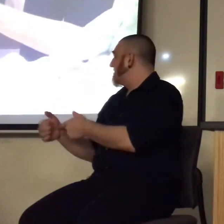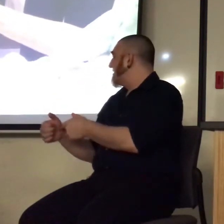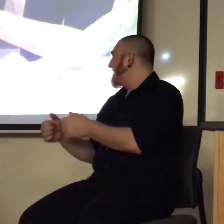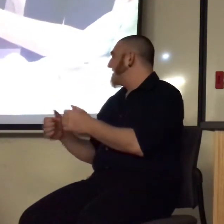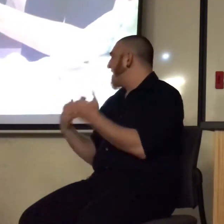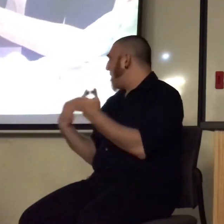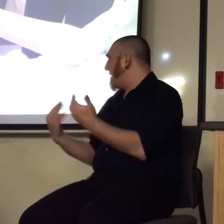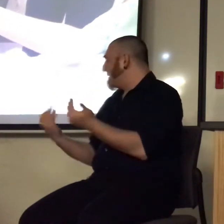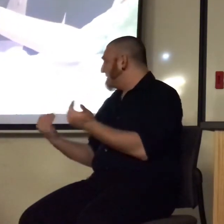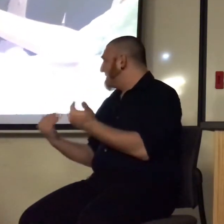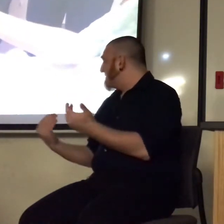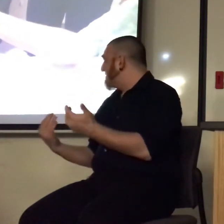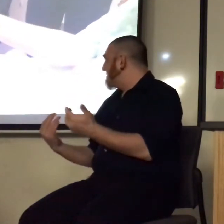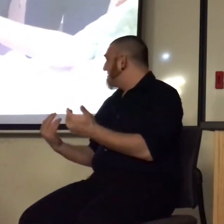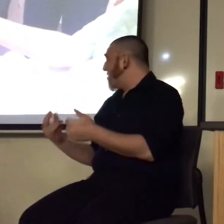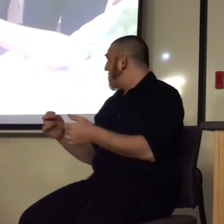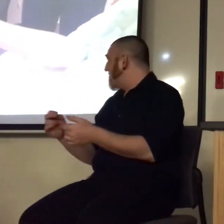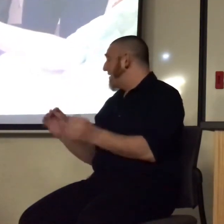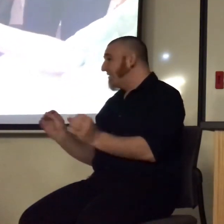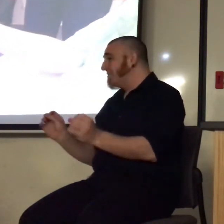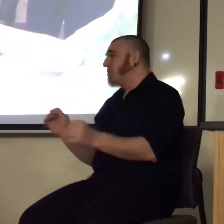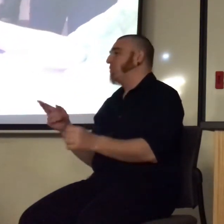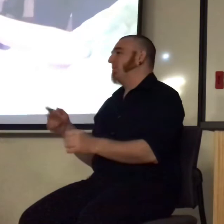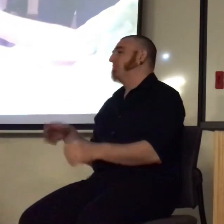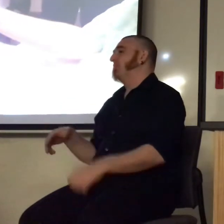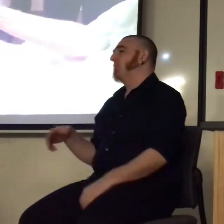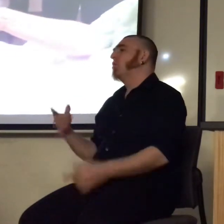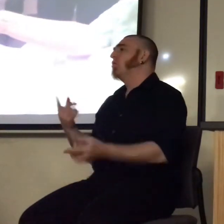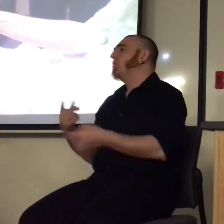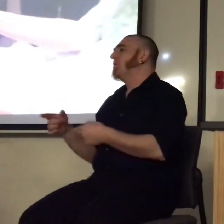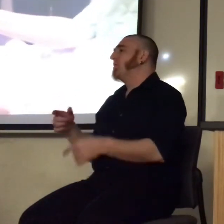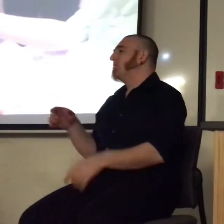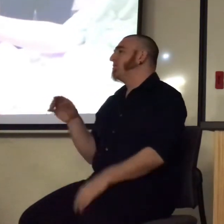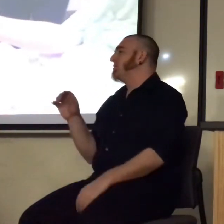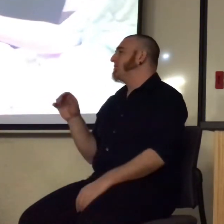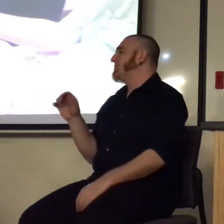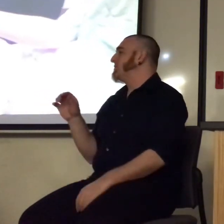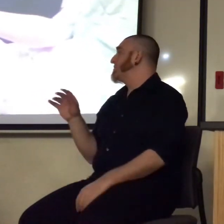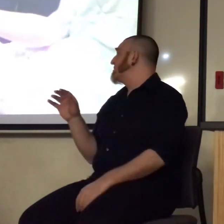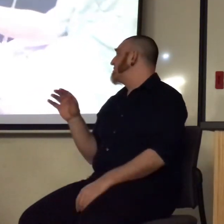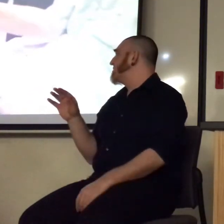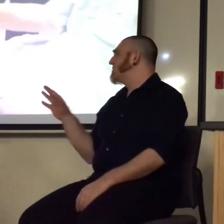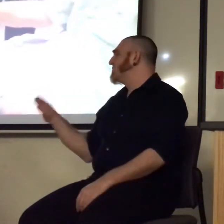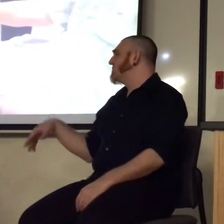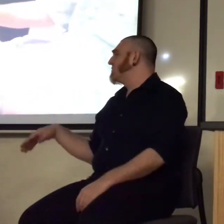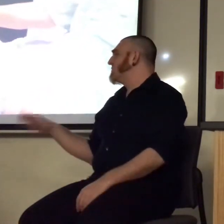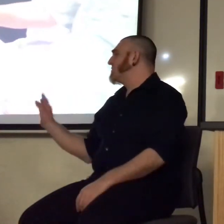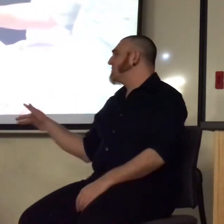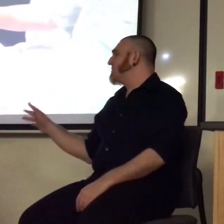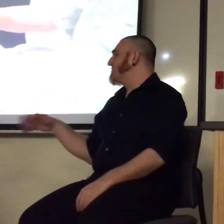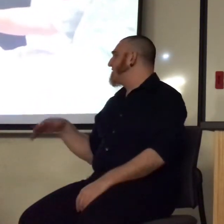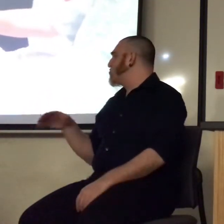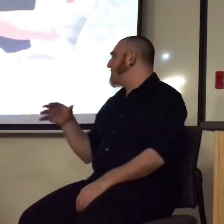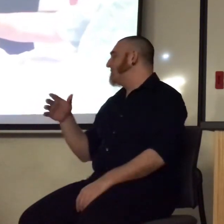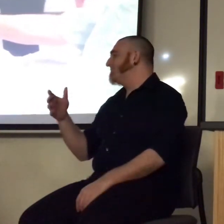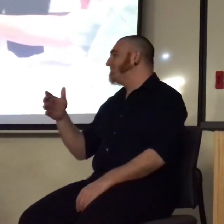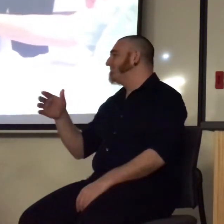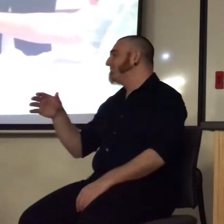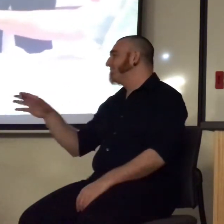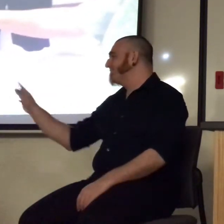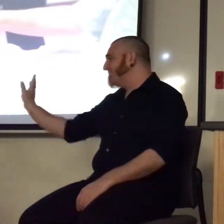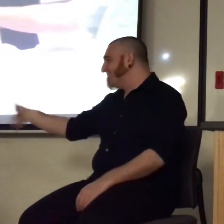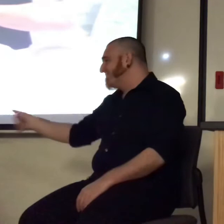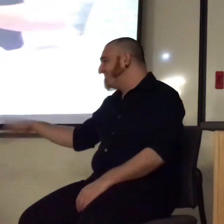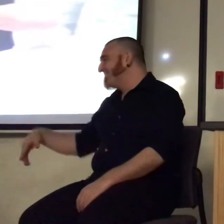as you can do. Yep. Okay. Now, what about sensory loss? You want to go over that, yeah. Joe? Now you told